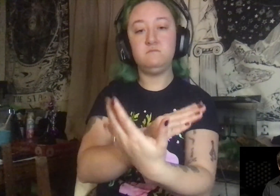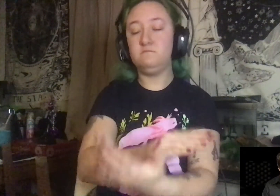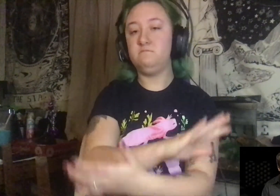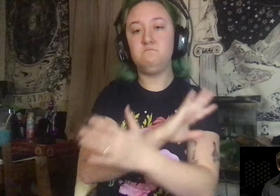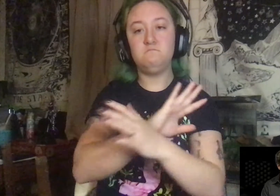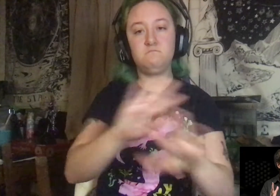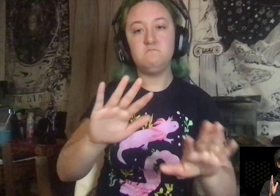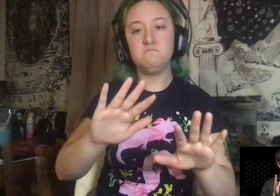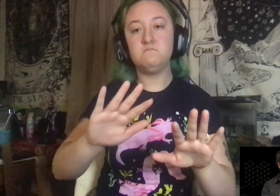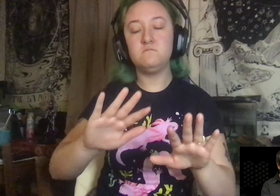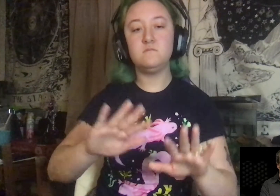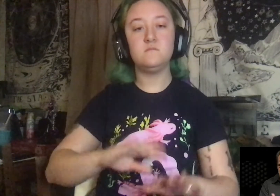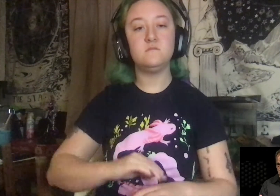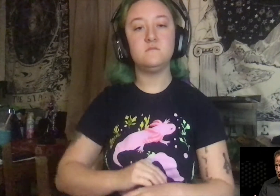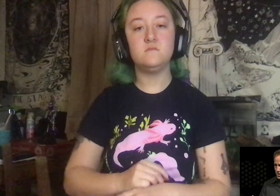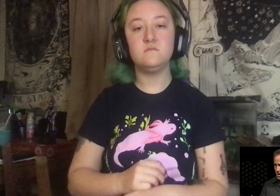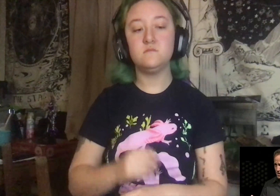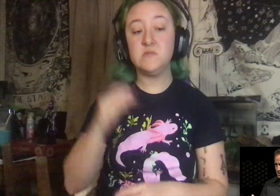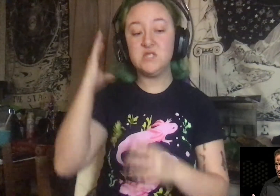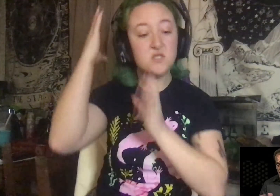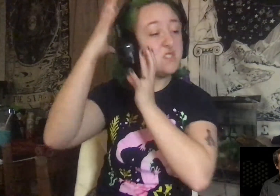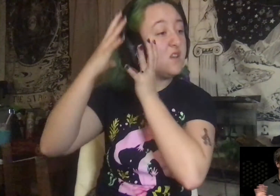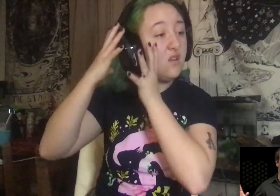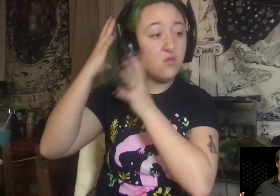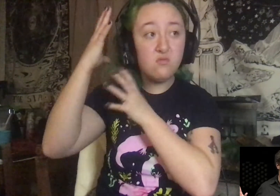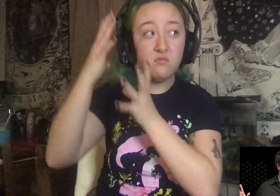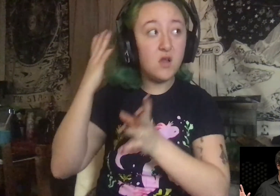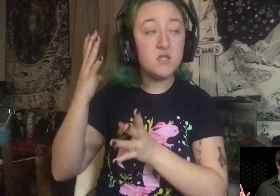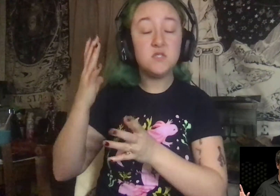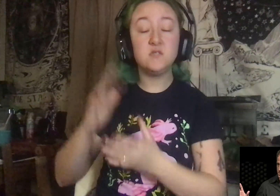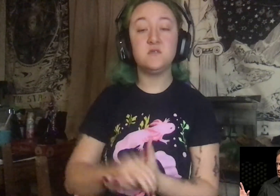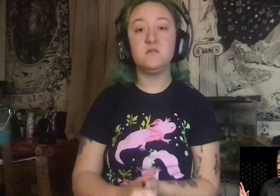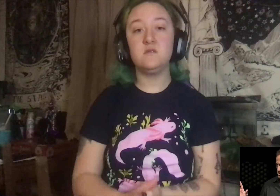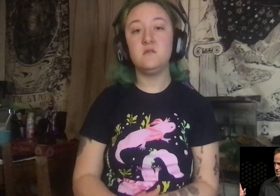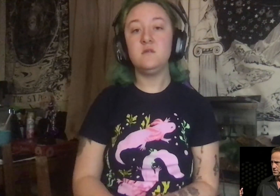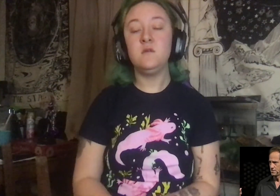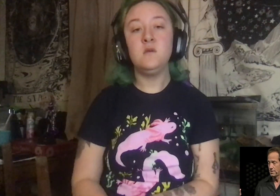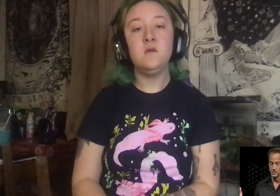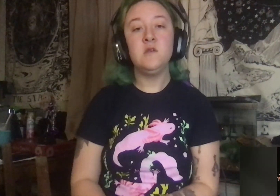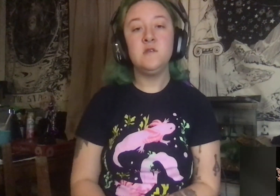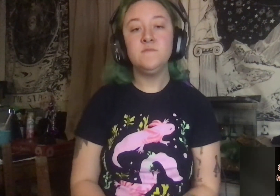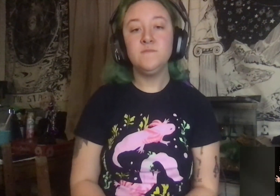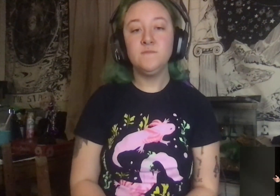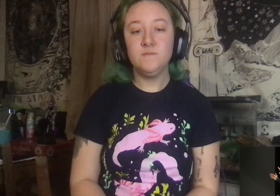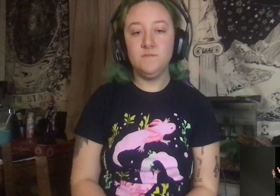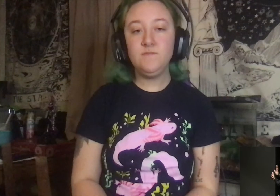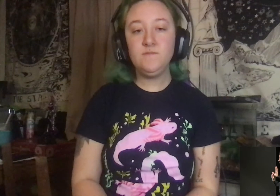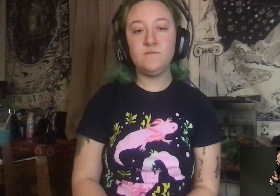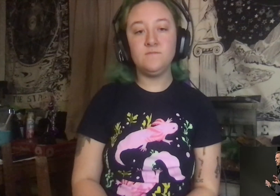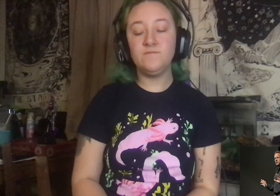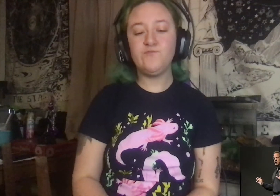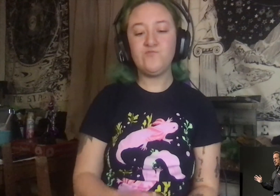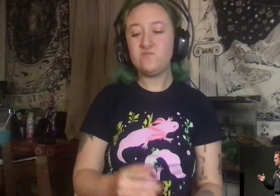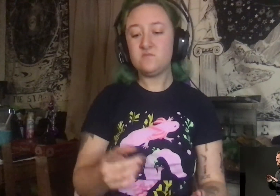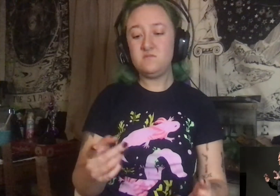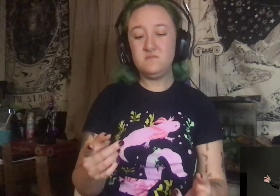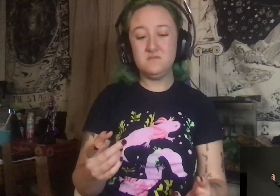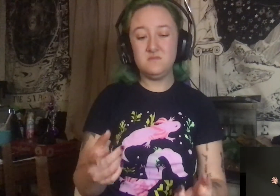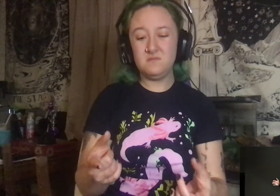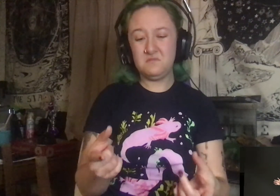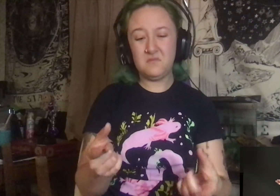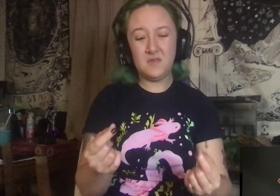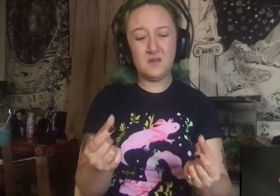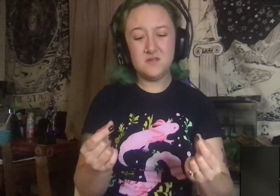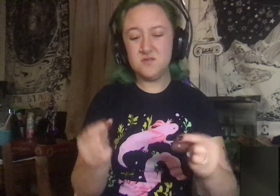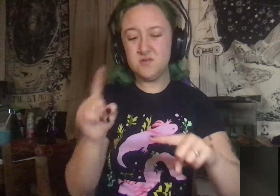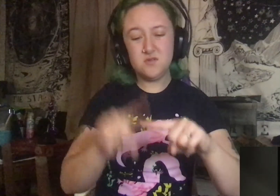we don't rehearse. We shoot what we get. I said, stop. This is nuts. I mean, you know what I'm saying? This is